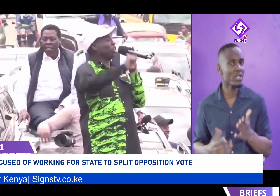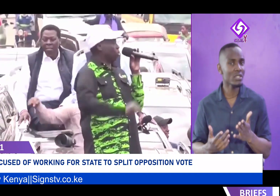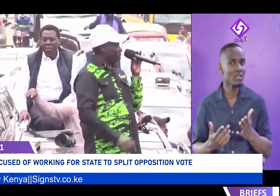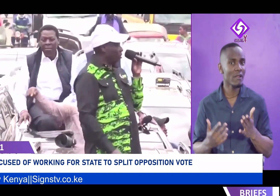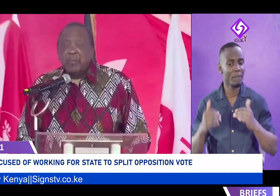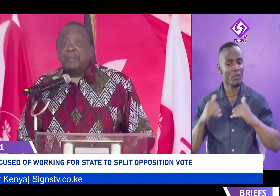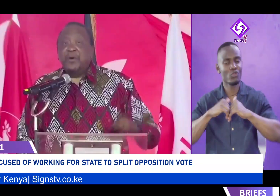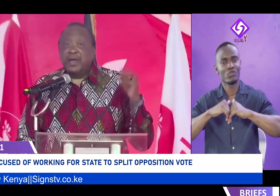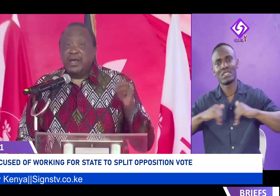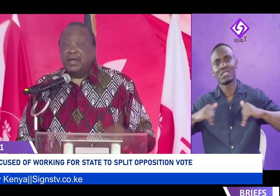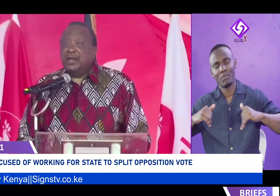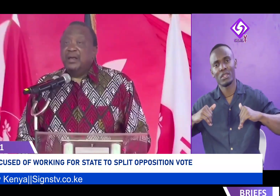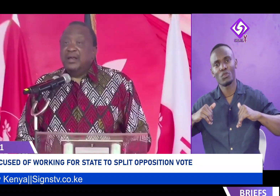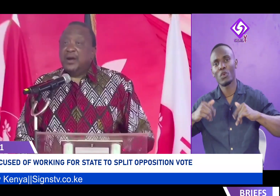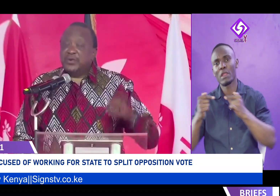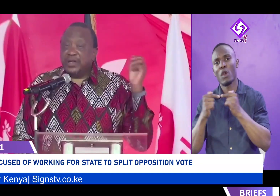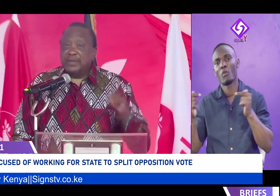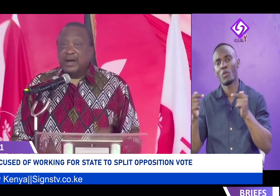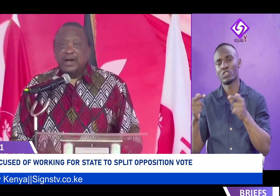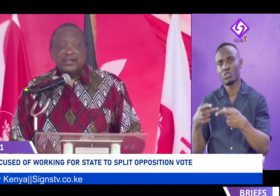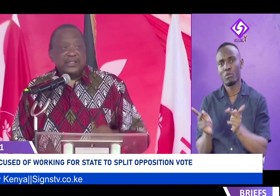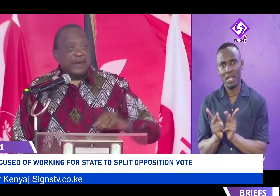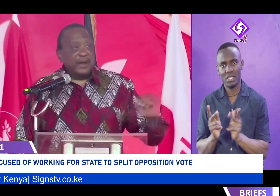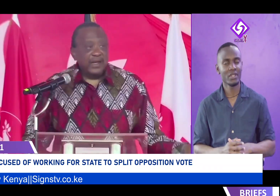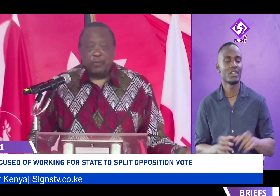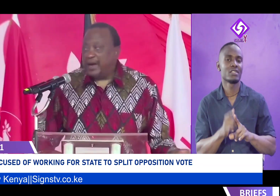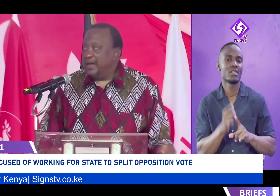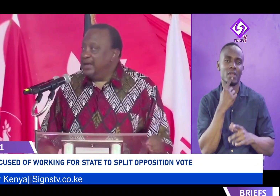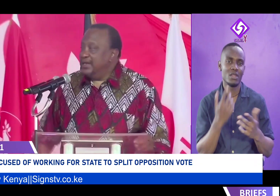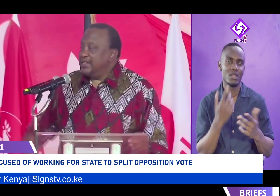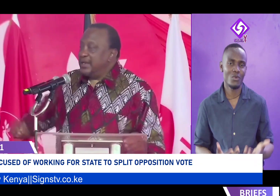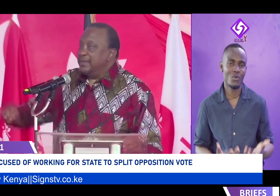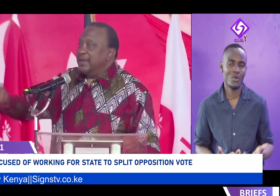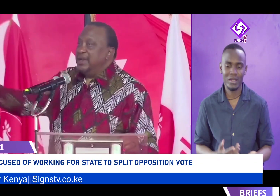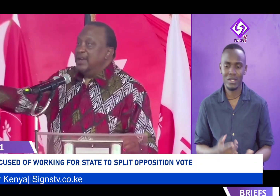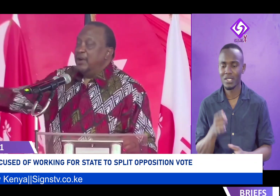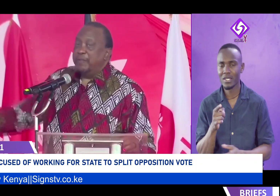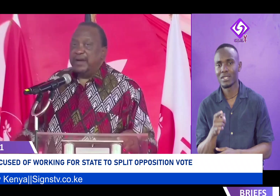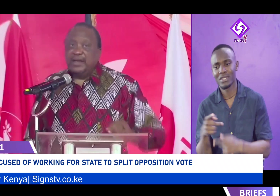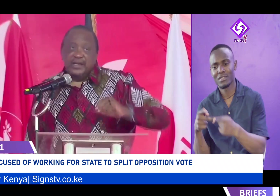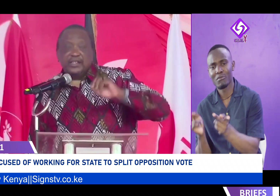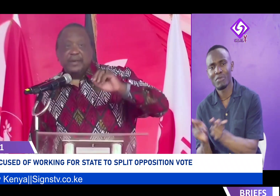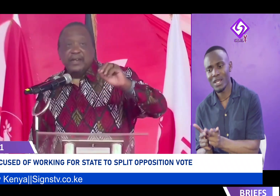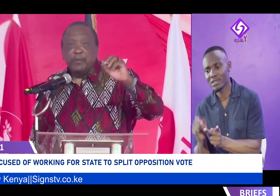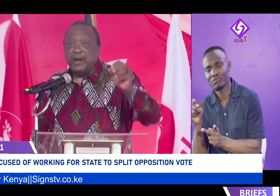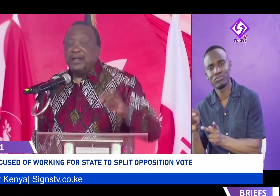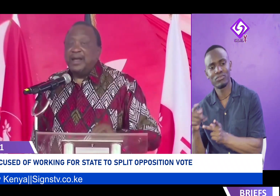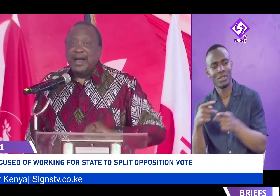opposition. Mambo hii ya kusema ati chama hii ni ya upande hii, chama ni ya upande hii, chama ni ya upande hii.